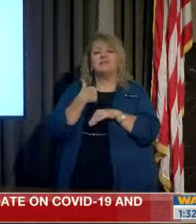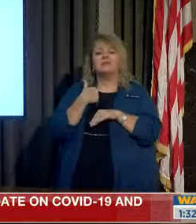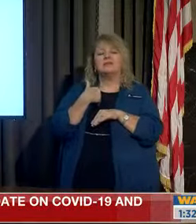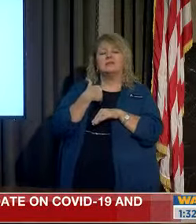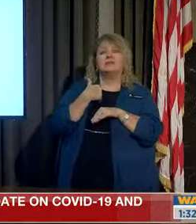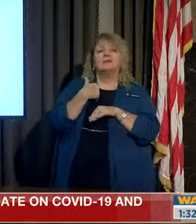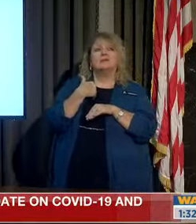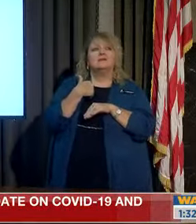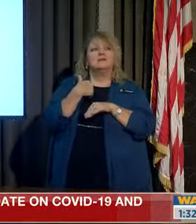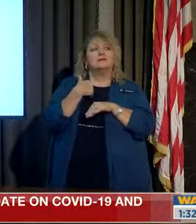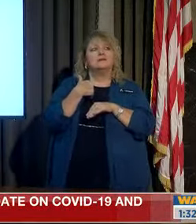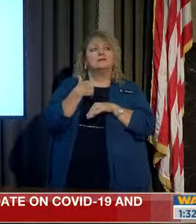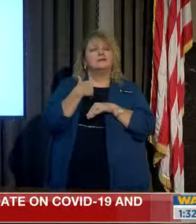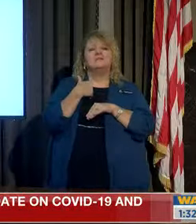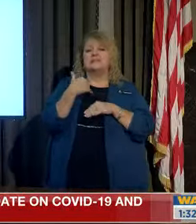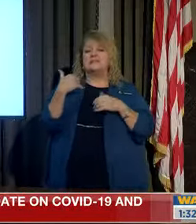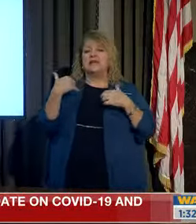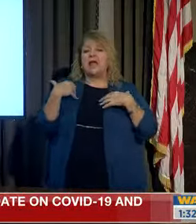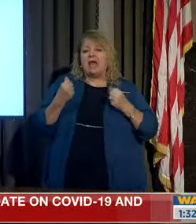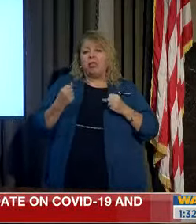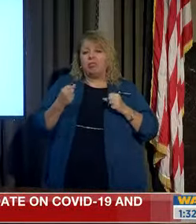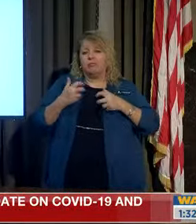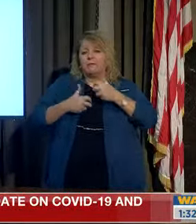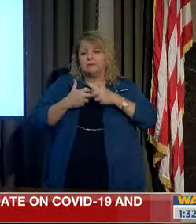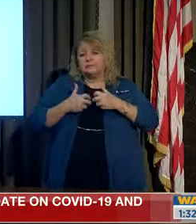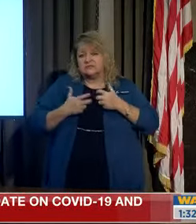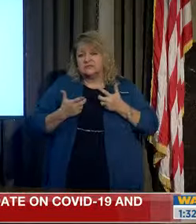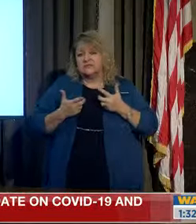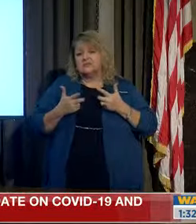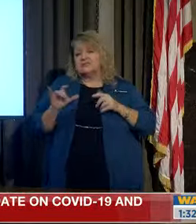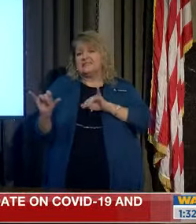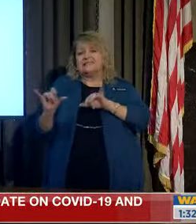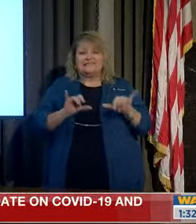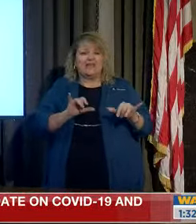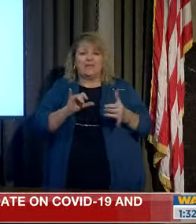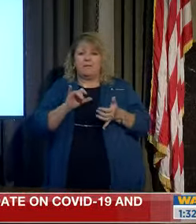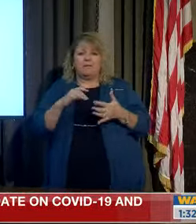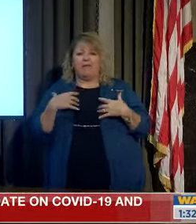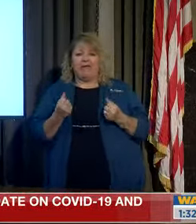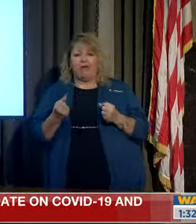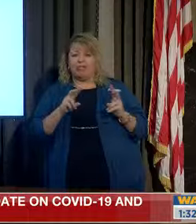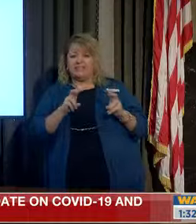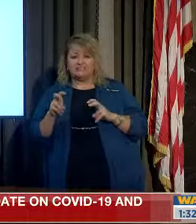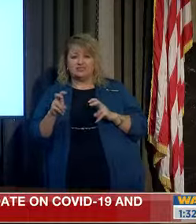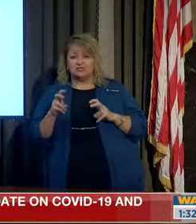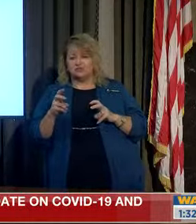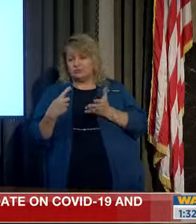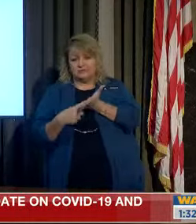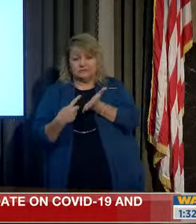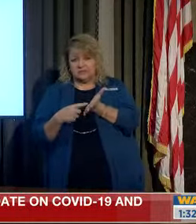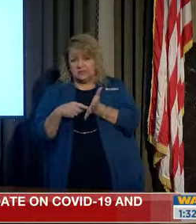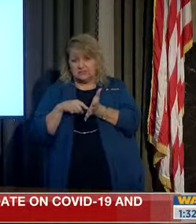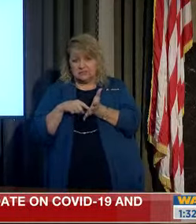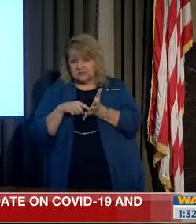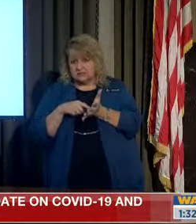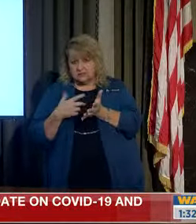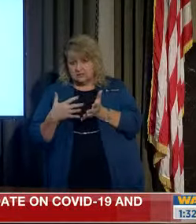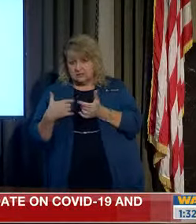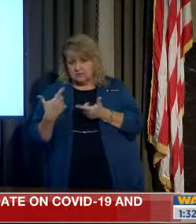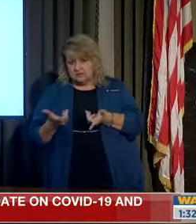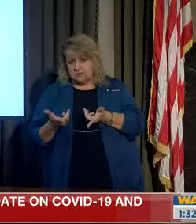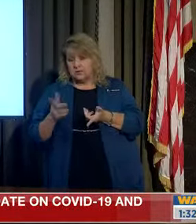number of underlying medical conditions. And these are the same medical conditions we've been talking about throughout this pandemic that put people